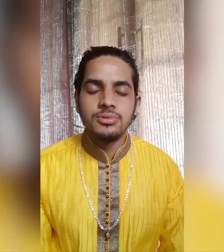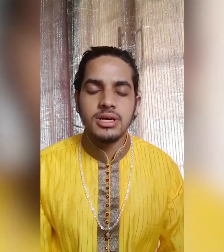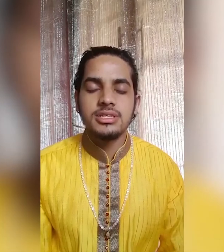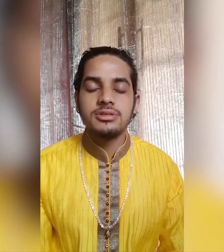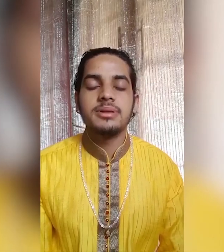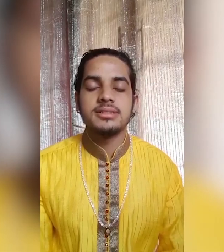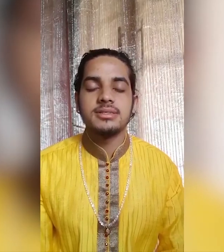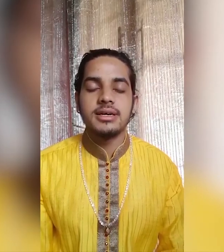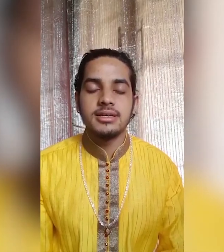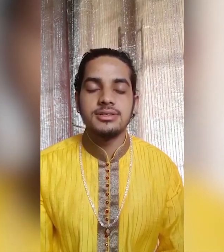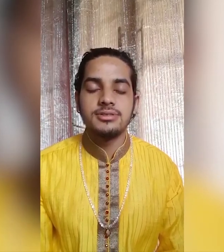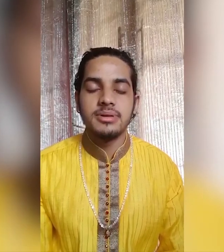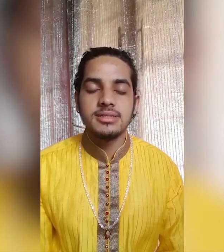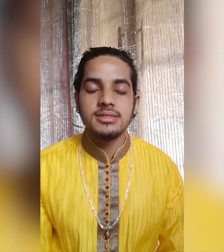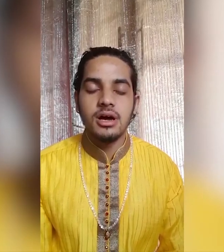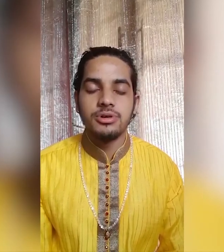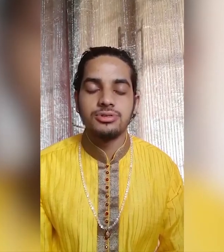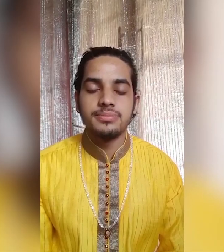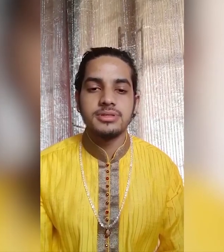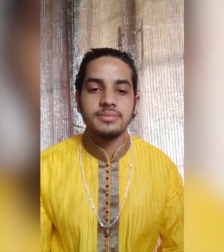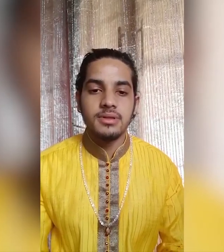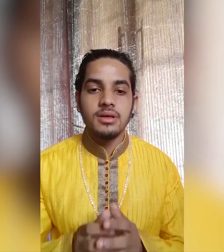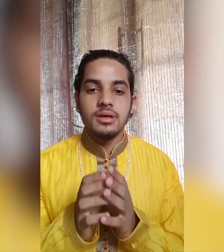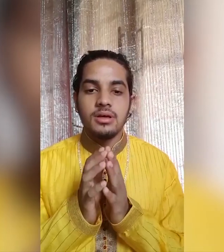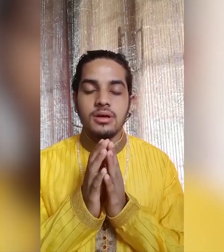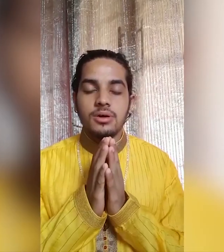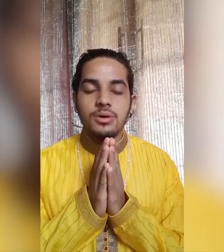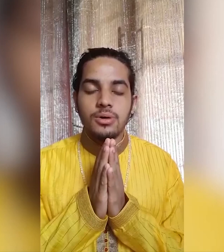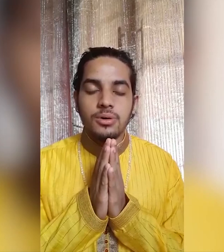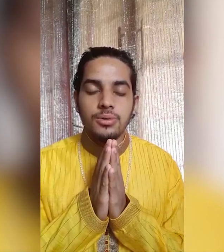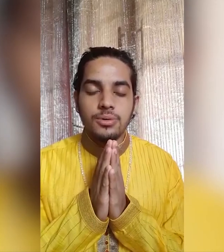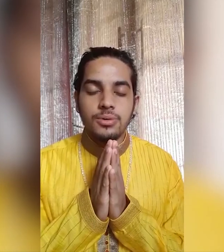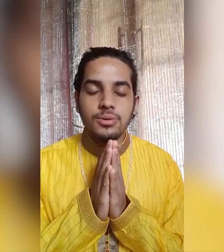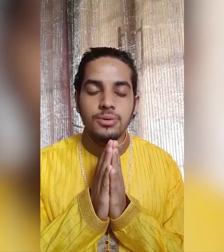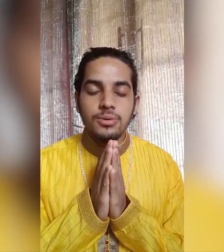you continue to bless us and continue to bless our troops.